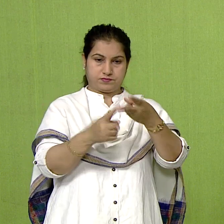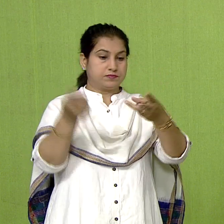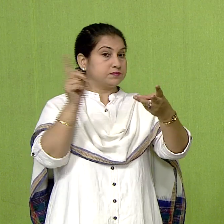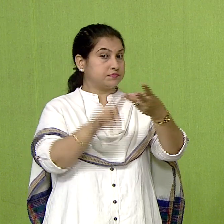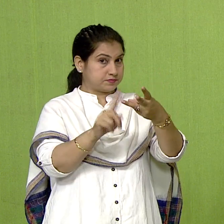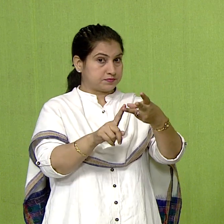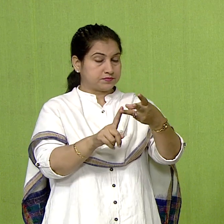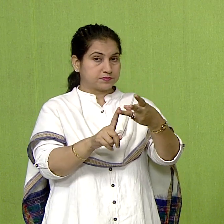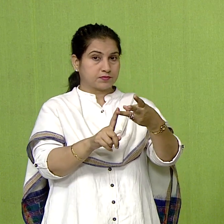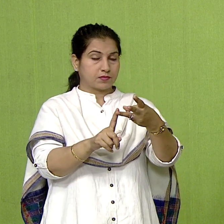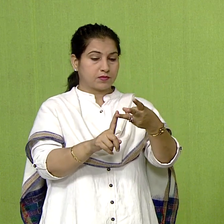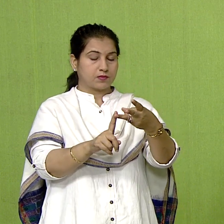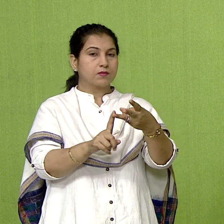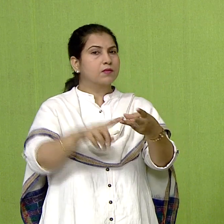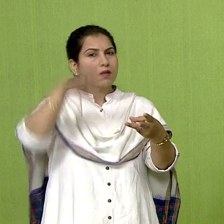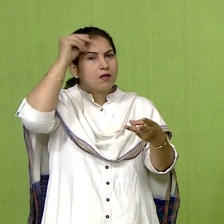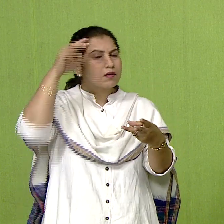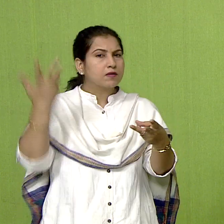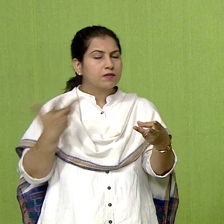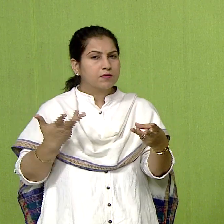Third, we learnt about